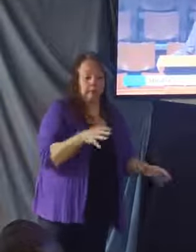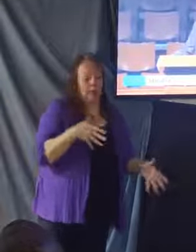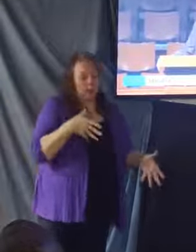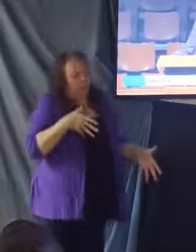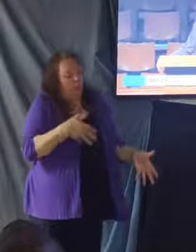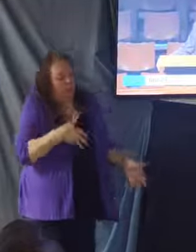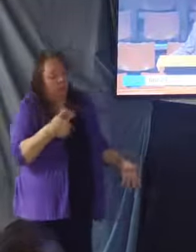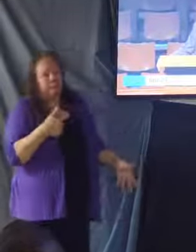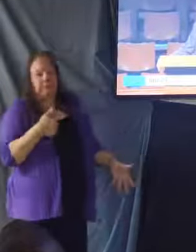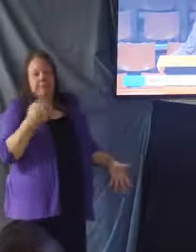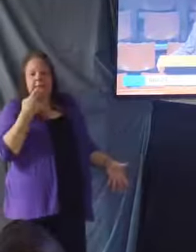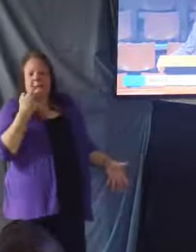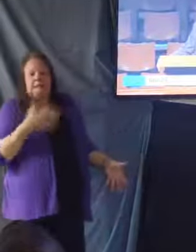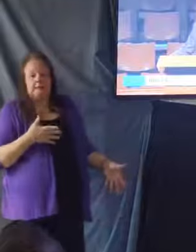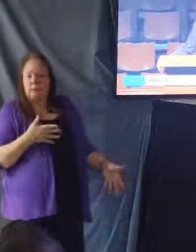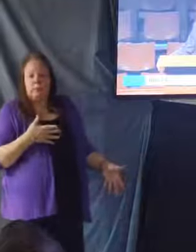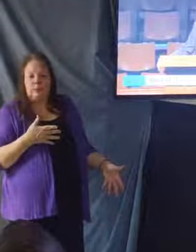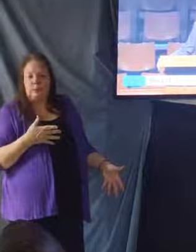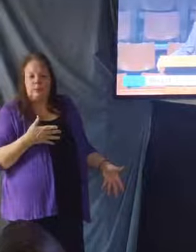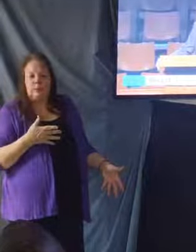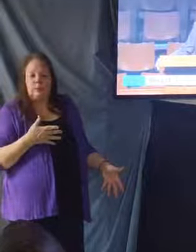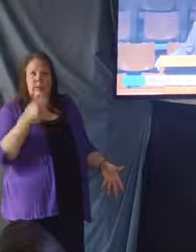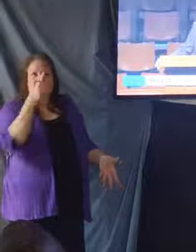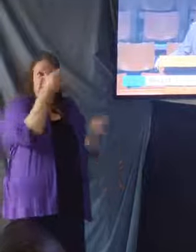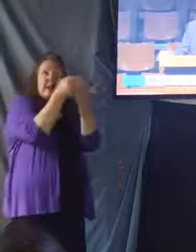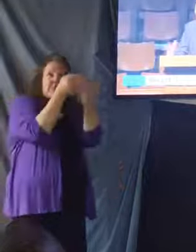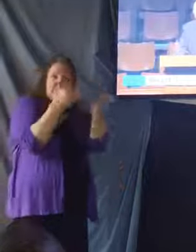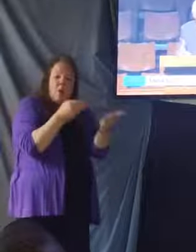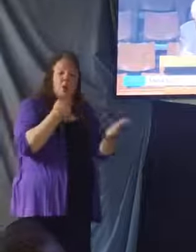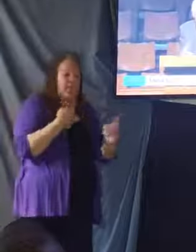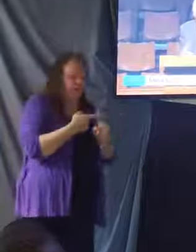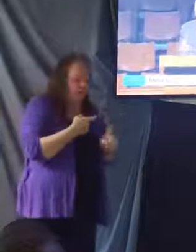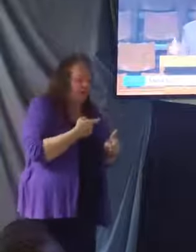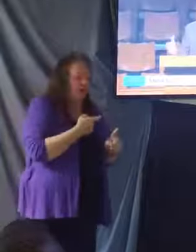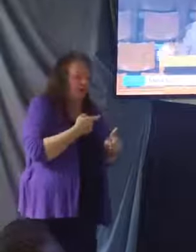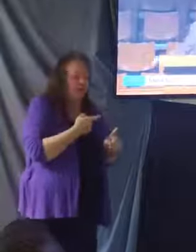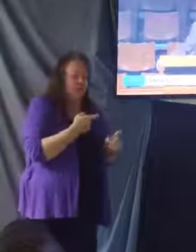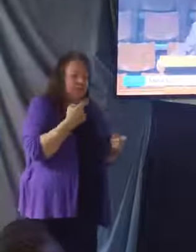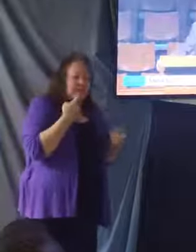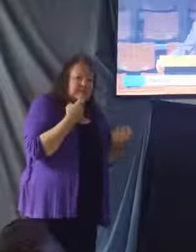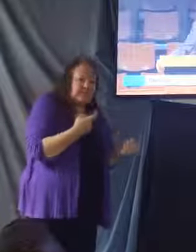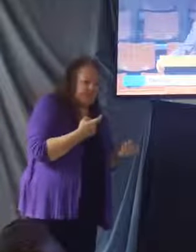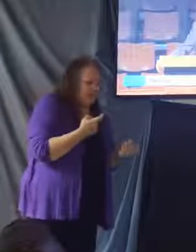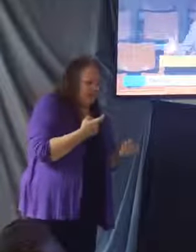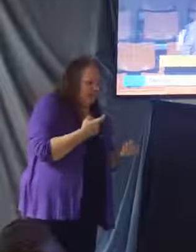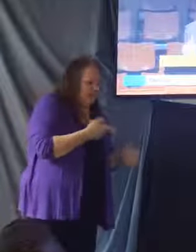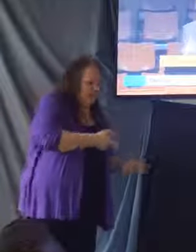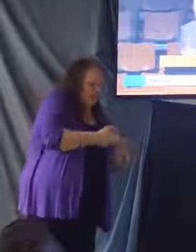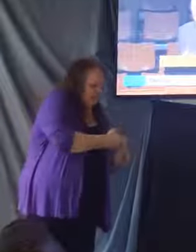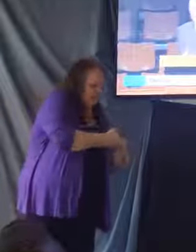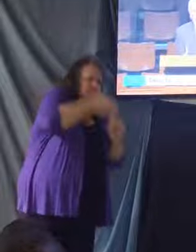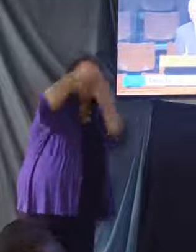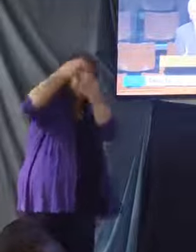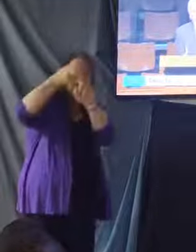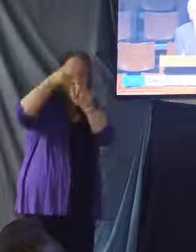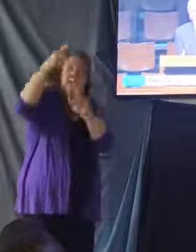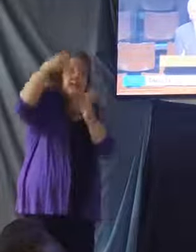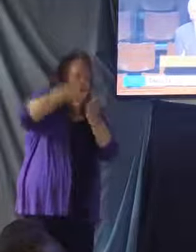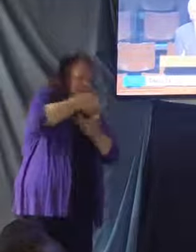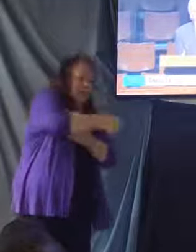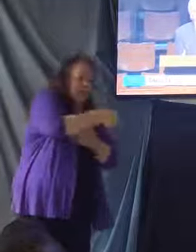as we were. He purchased us from the slave market of sin, if you will, by paying our